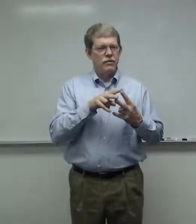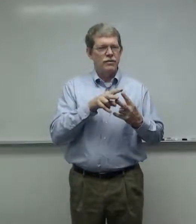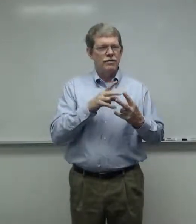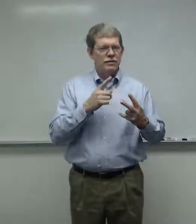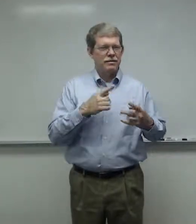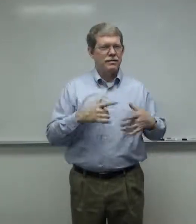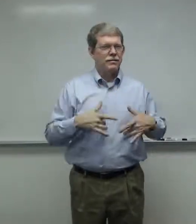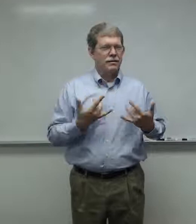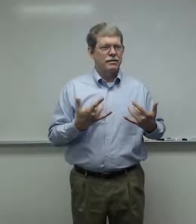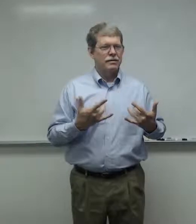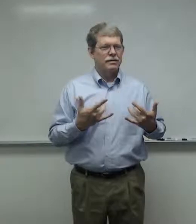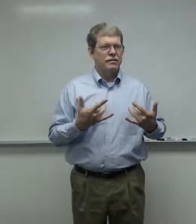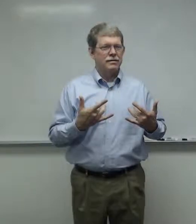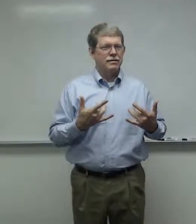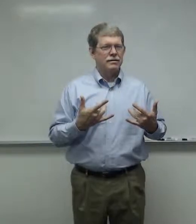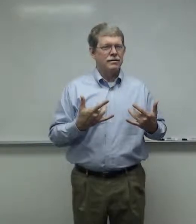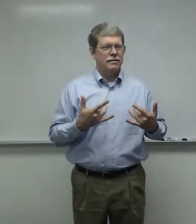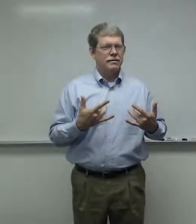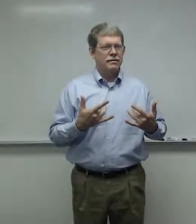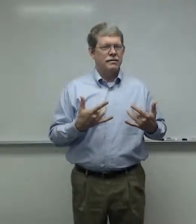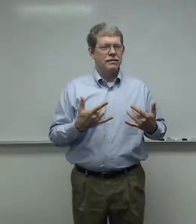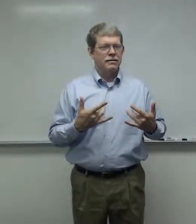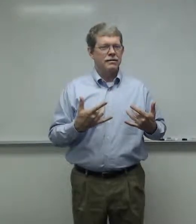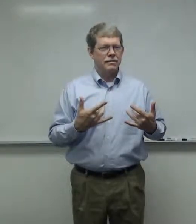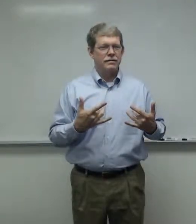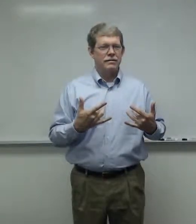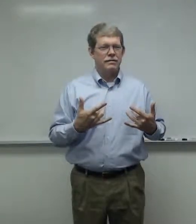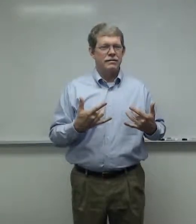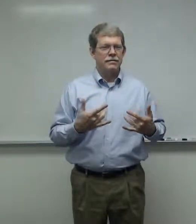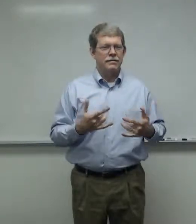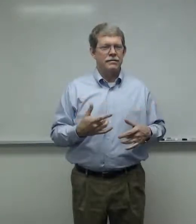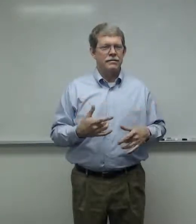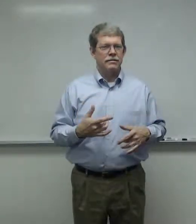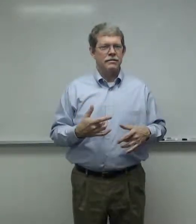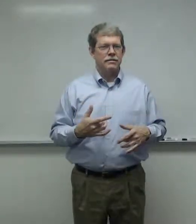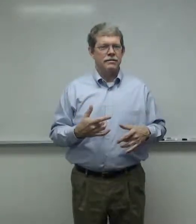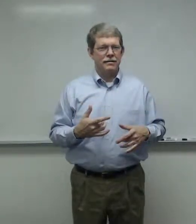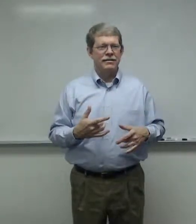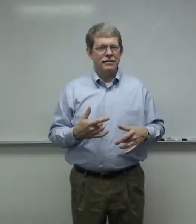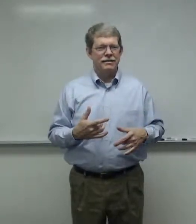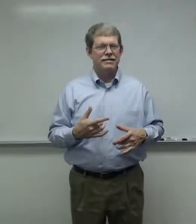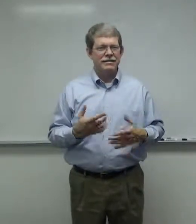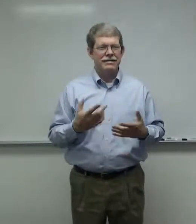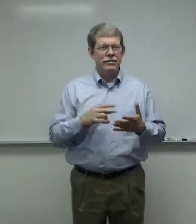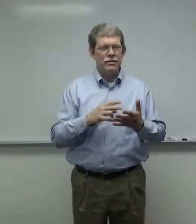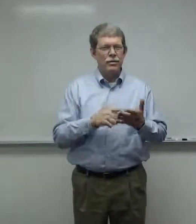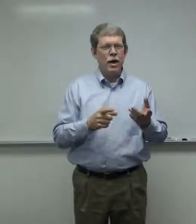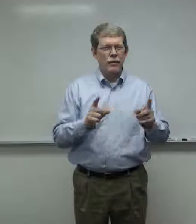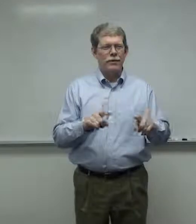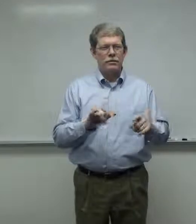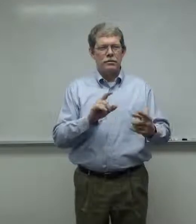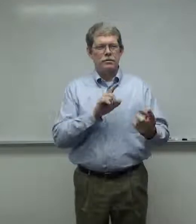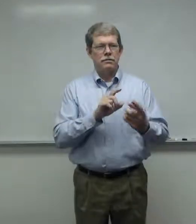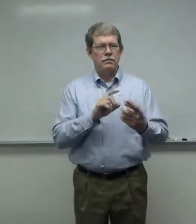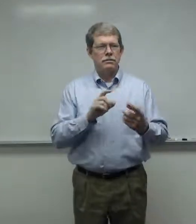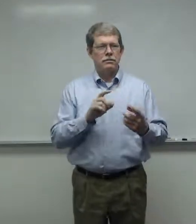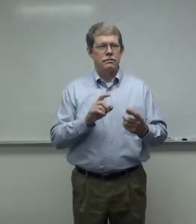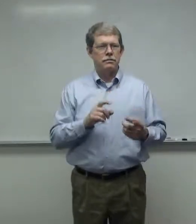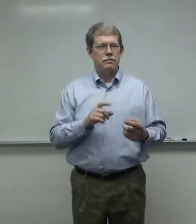Huh. Yeah. You can What's you up? can walk up to something that's going on and say, what's up? What's going on? You can use it that way. Or you can greet